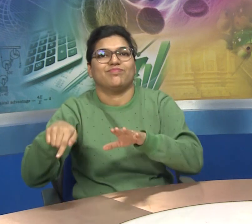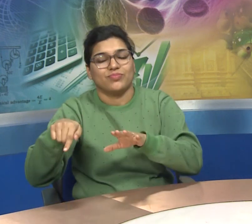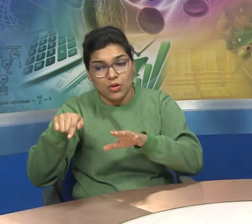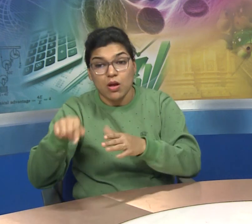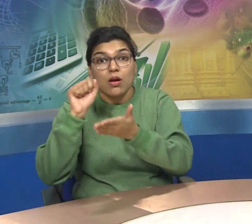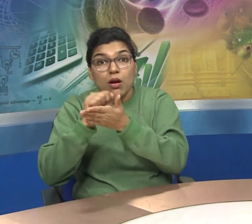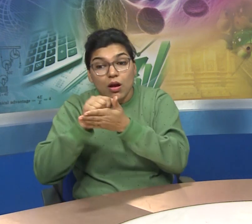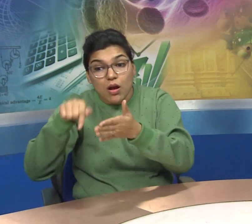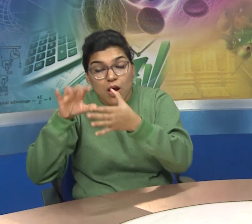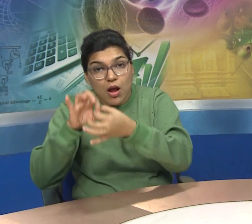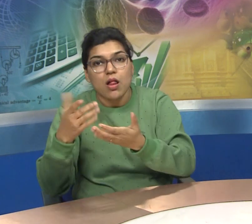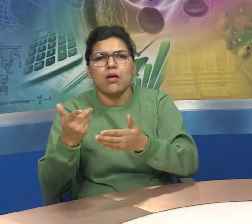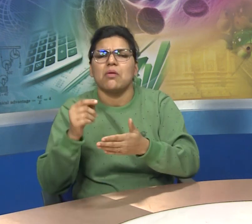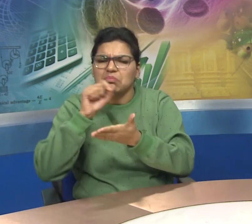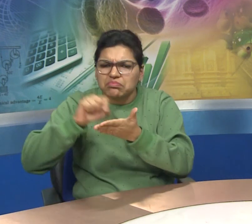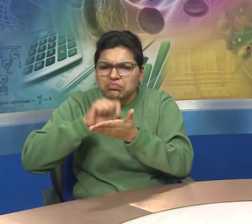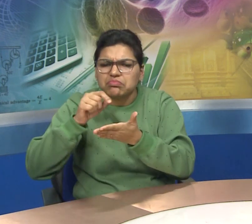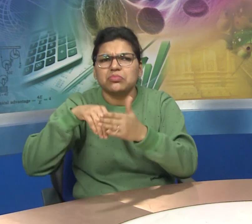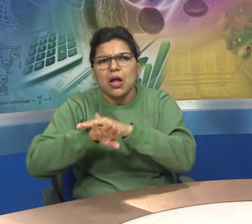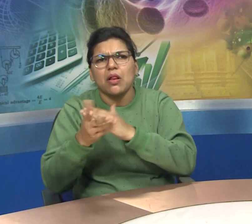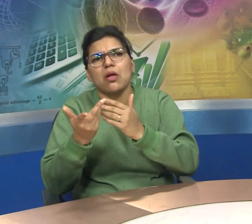and bibliography of bibliographies, etc. .